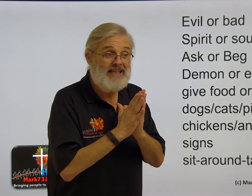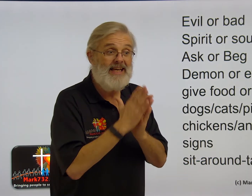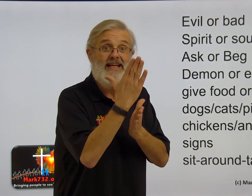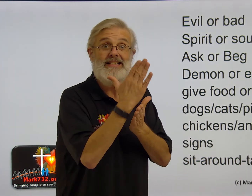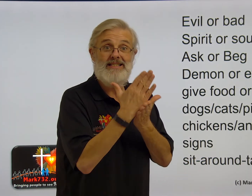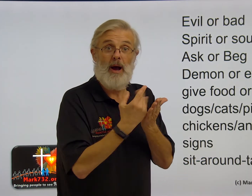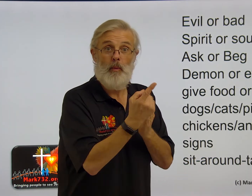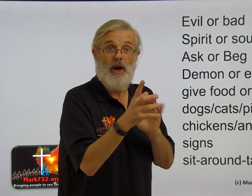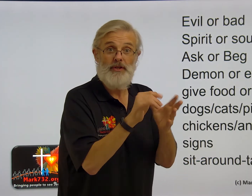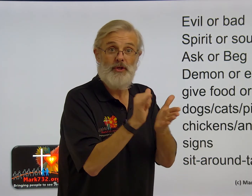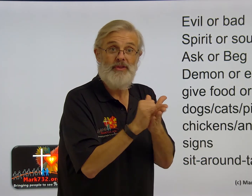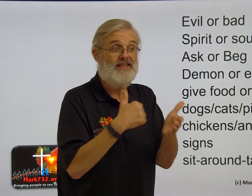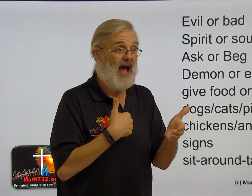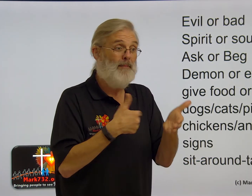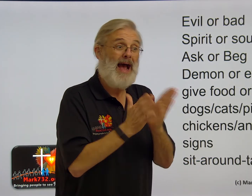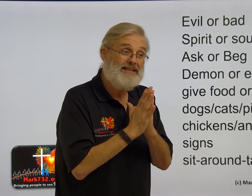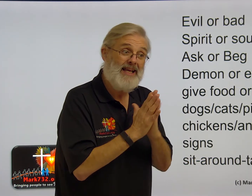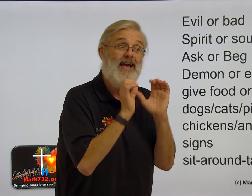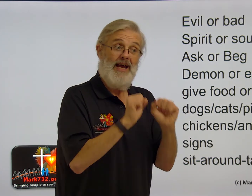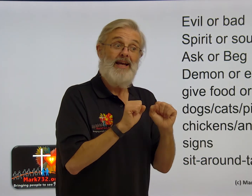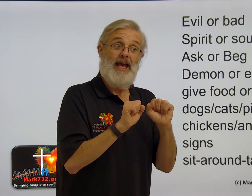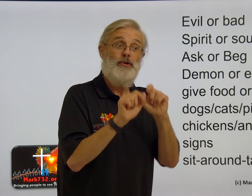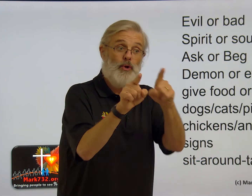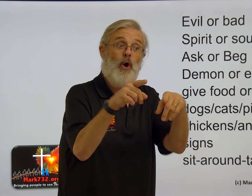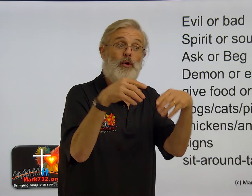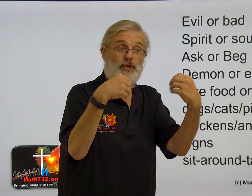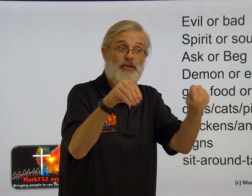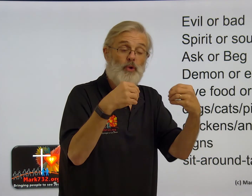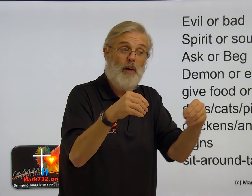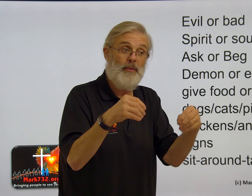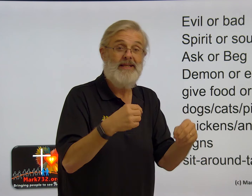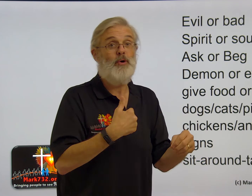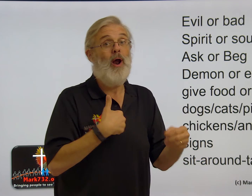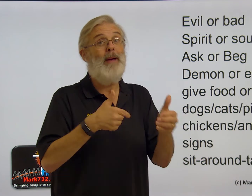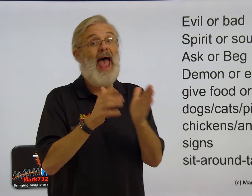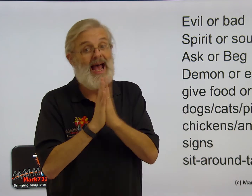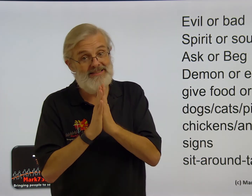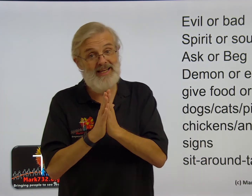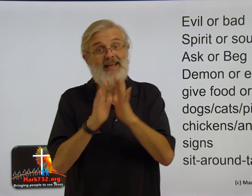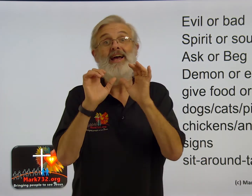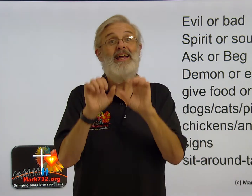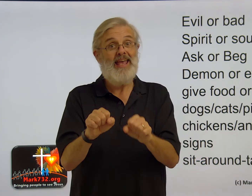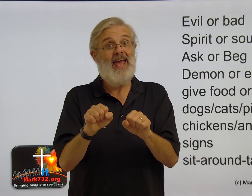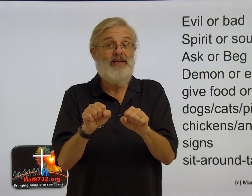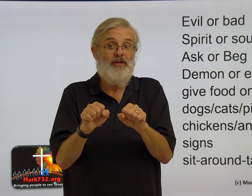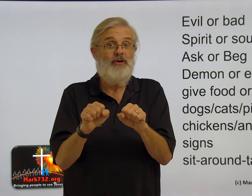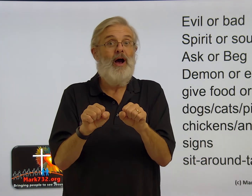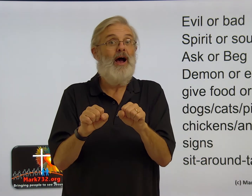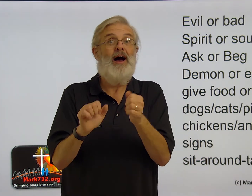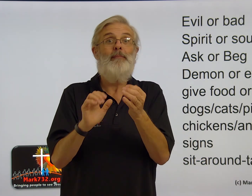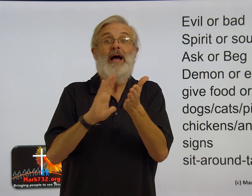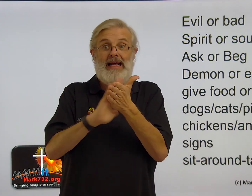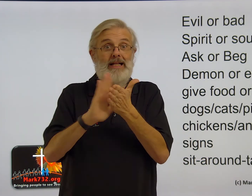someone to do this I'm asking can you go to the store please or I'm asking can you clean